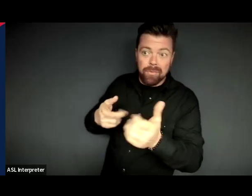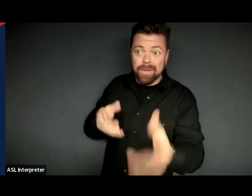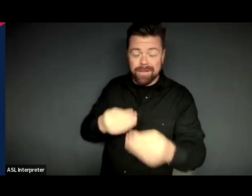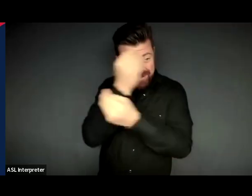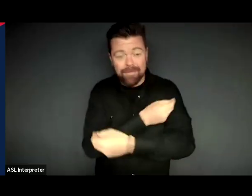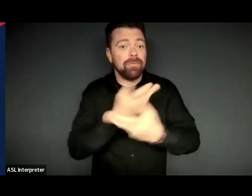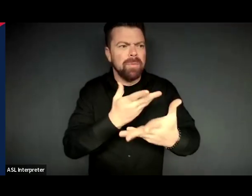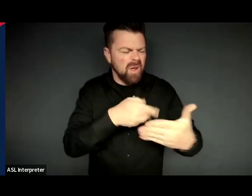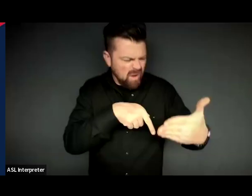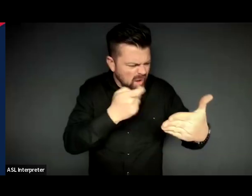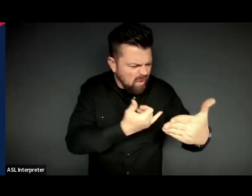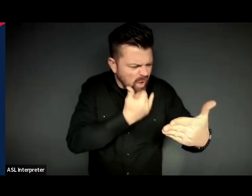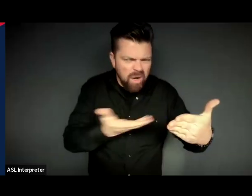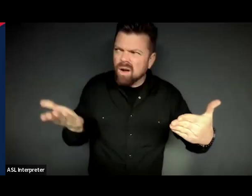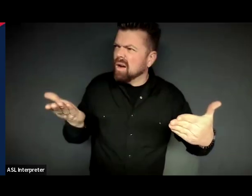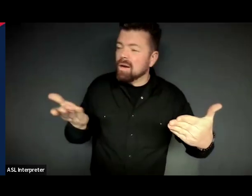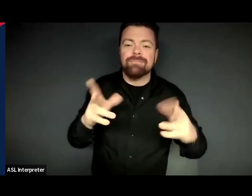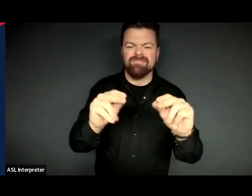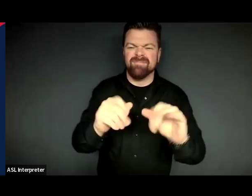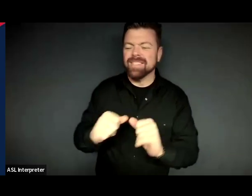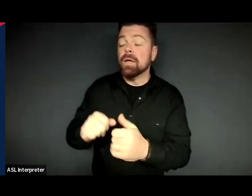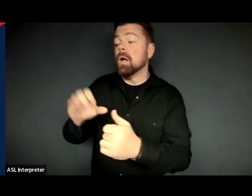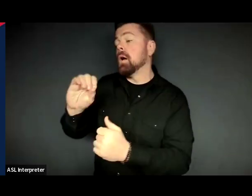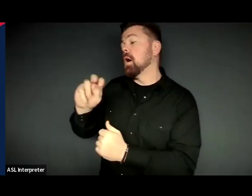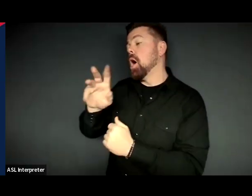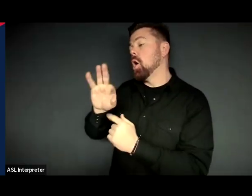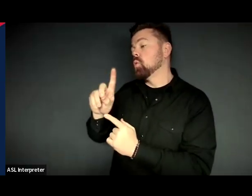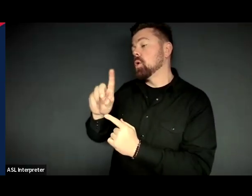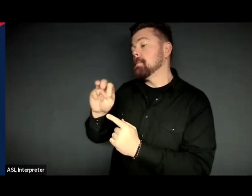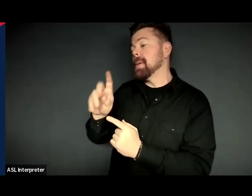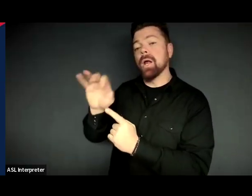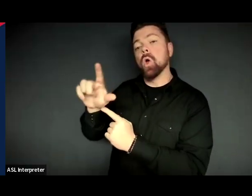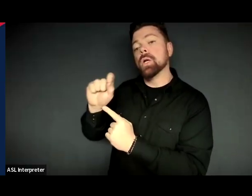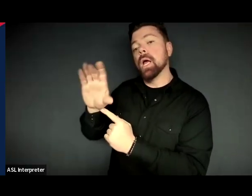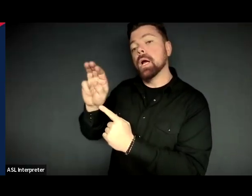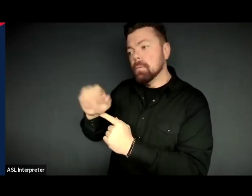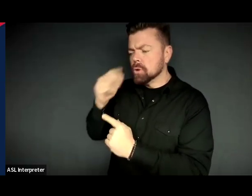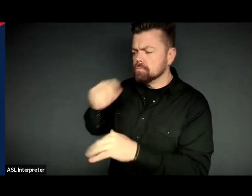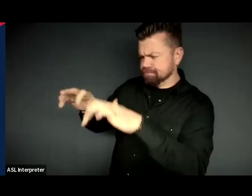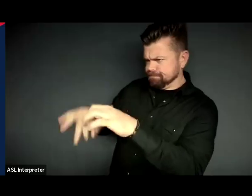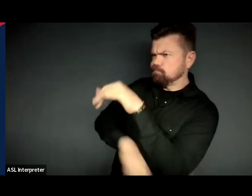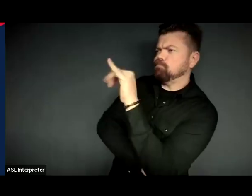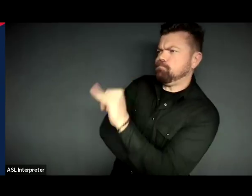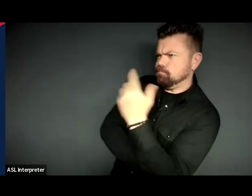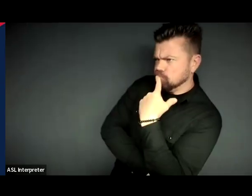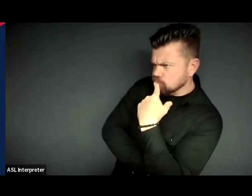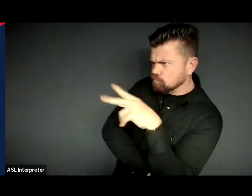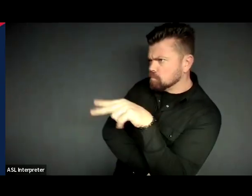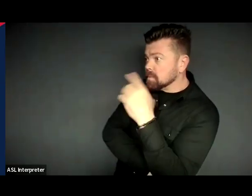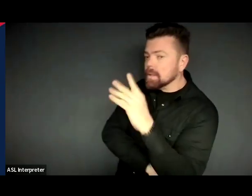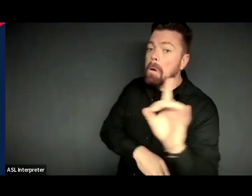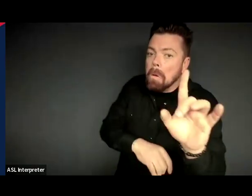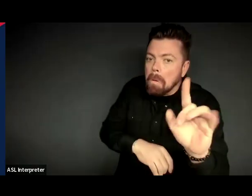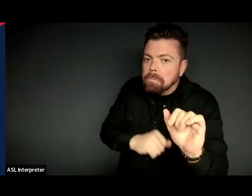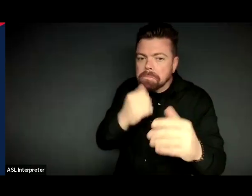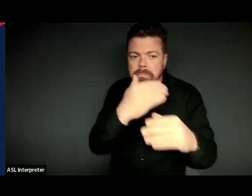the wrong impression. So if you go to onwardmedical.com, you can find out about it. Now, there are several I other just want uh, to